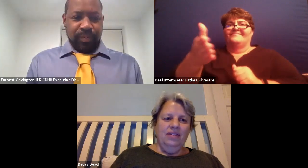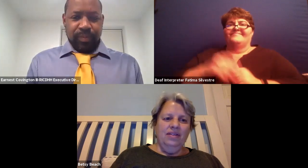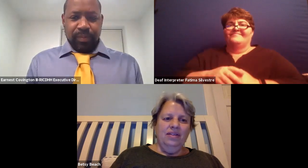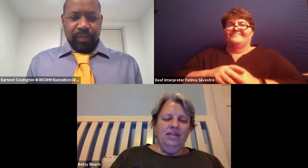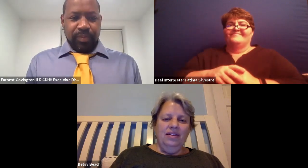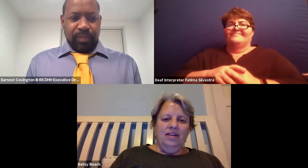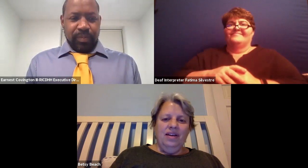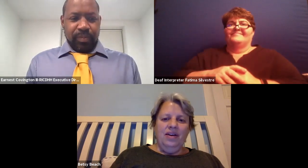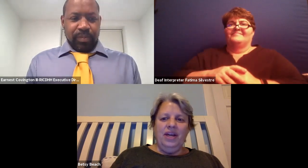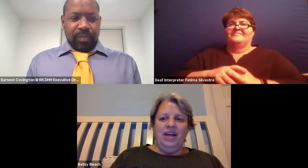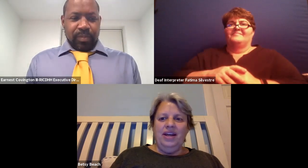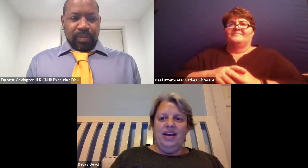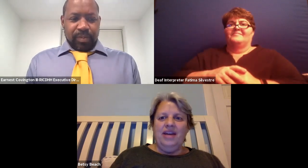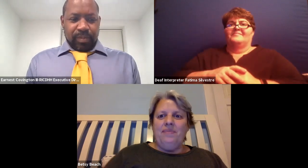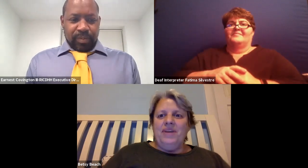Beautiful, thank you.